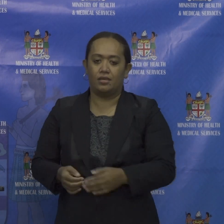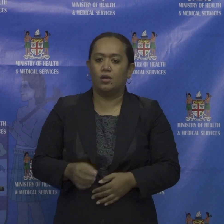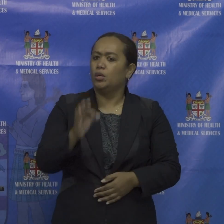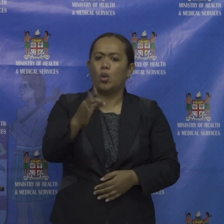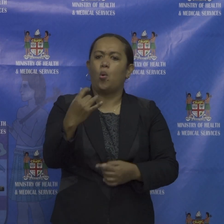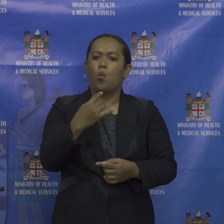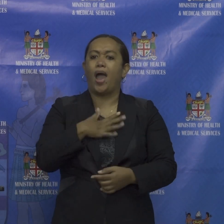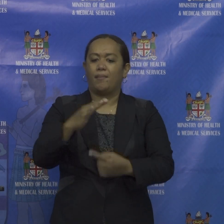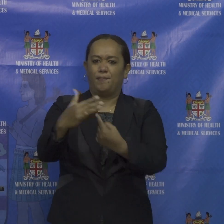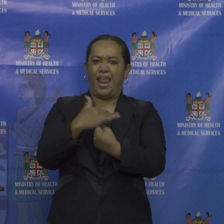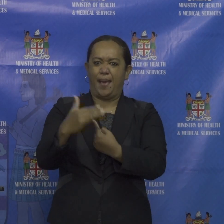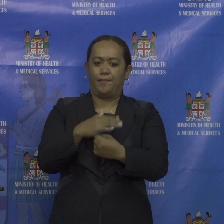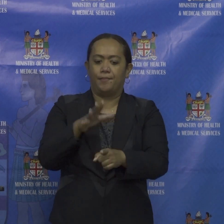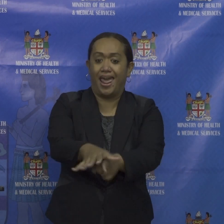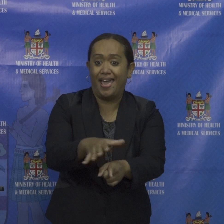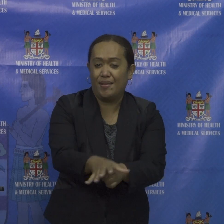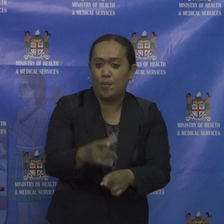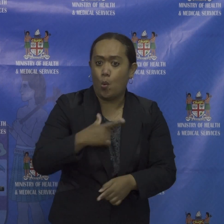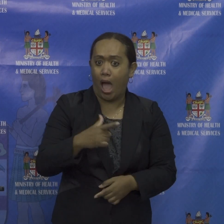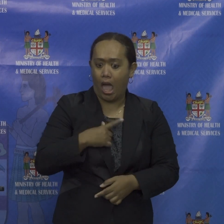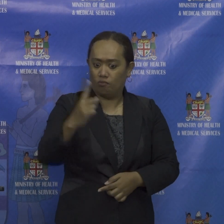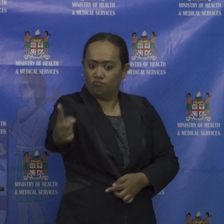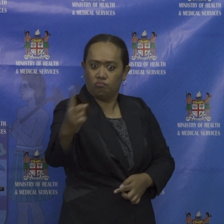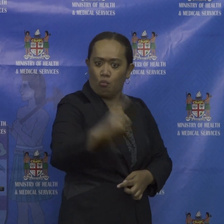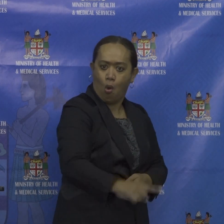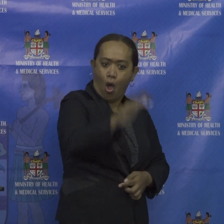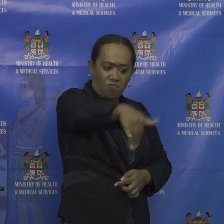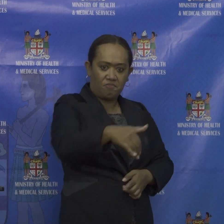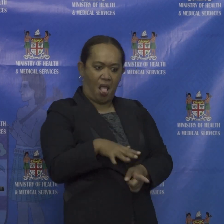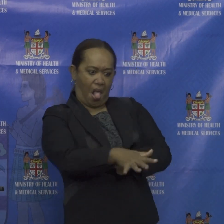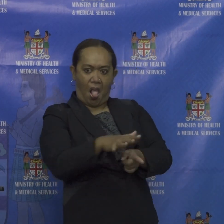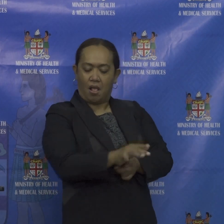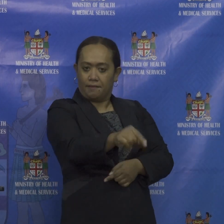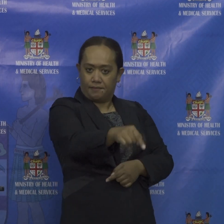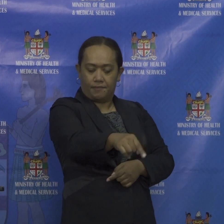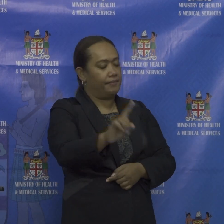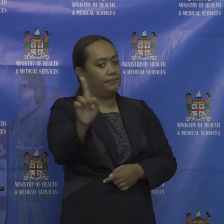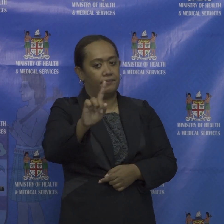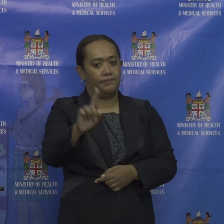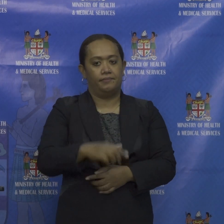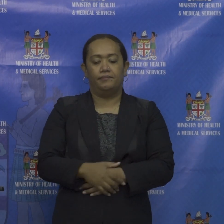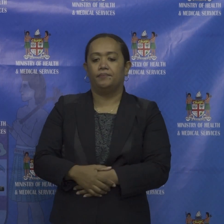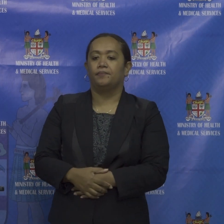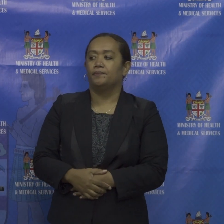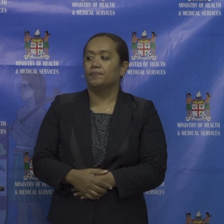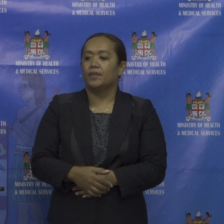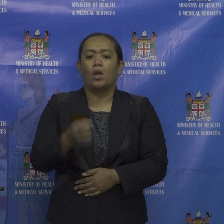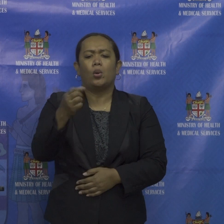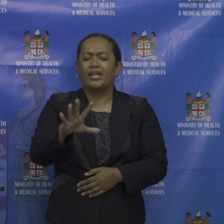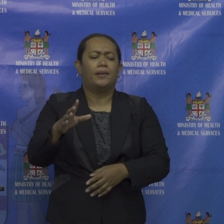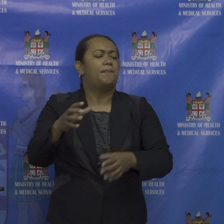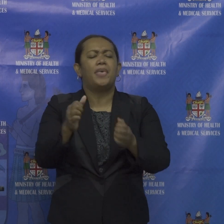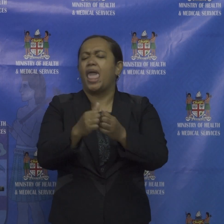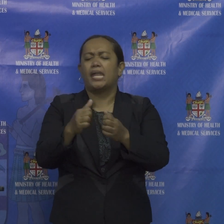that to happen. We don't want the community to be waiting for them and ready to victimize them as they're coming back. As I've mentioned so many